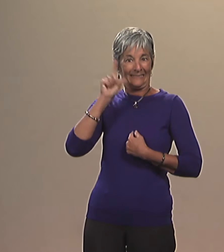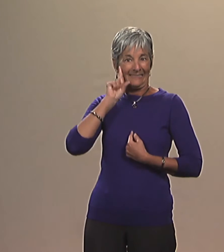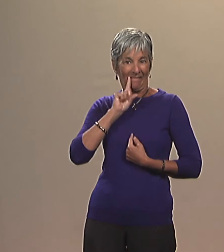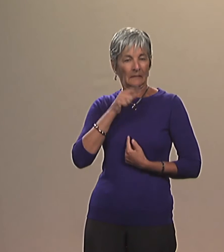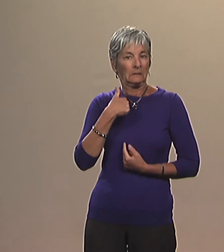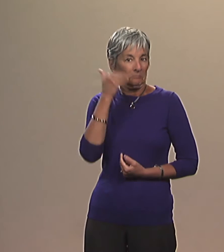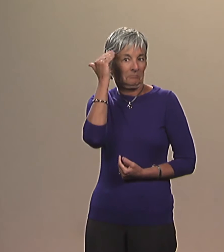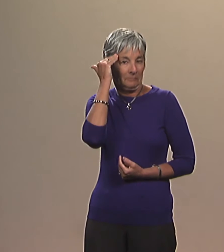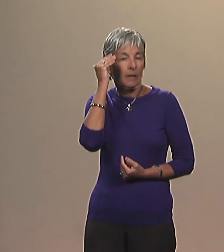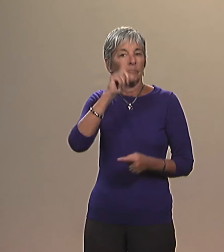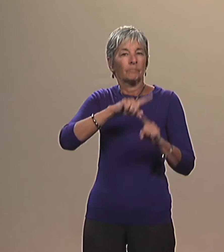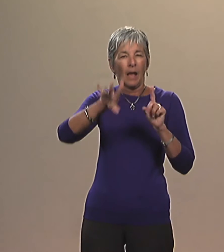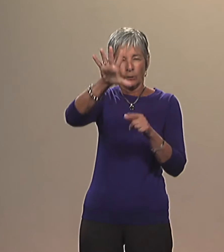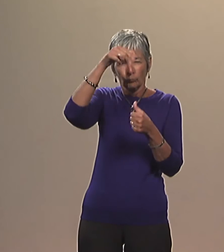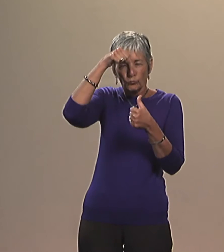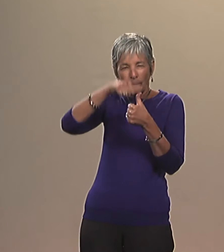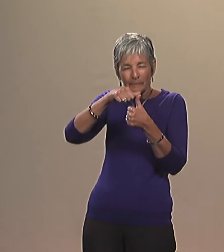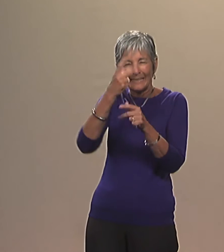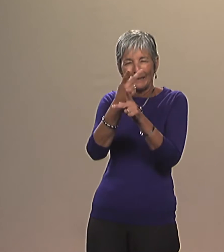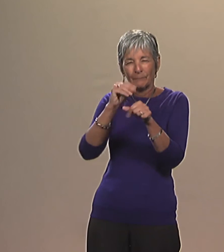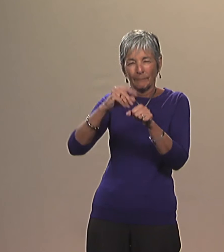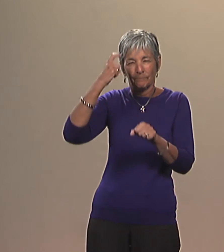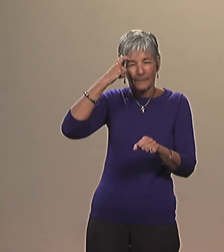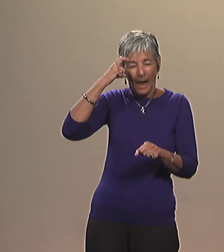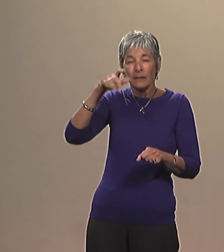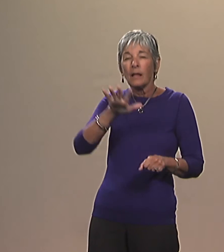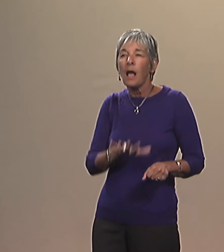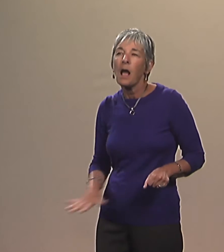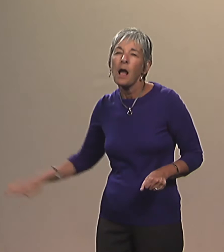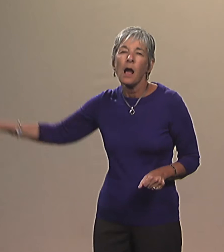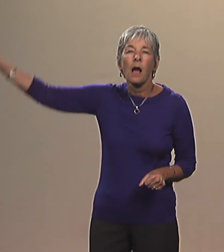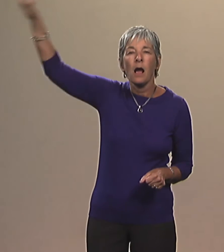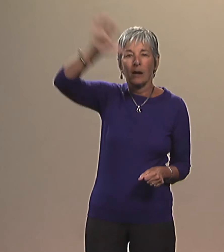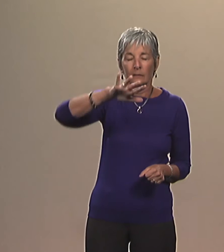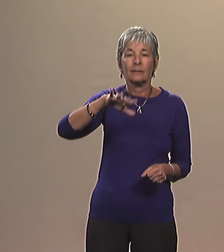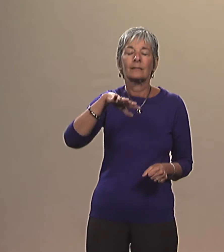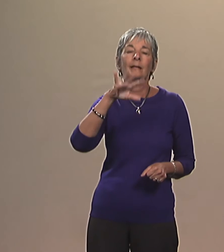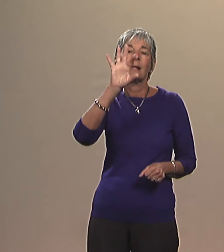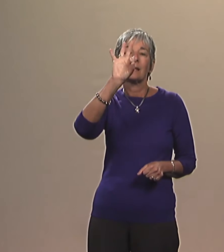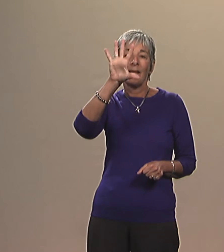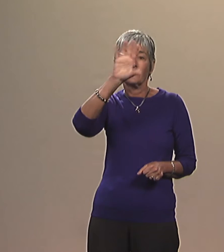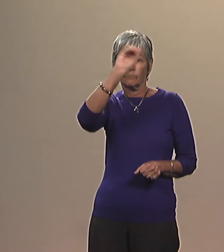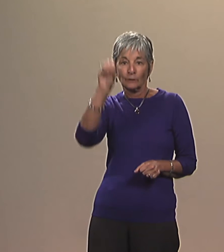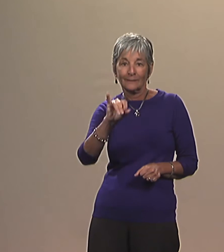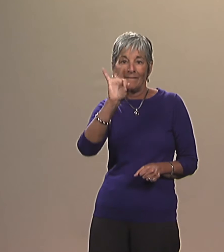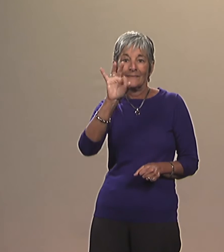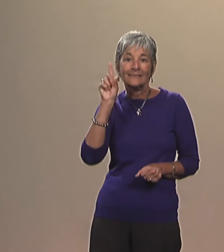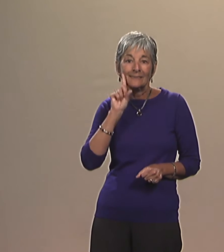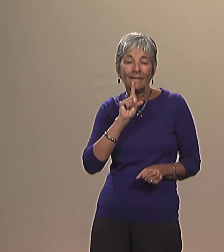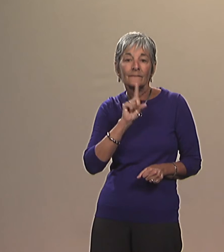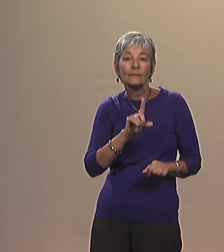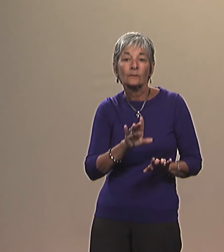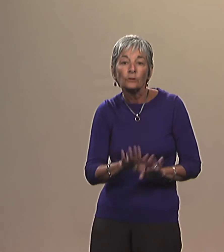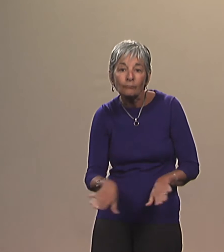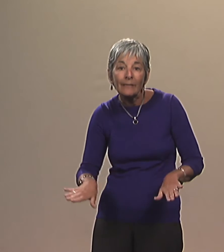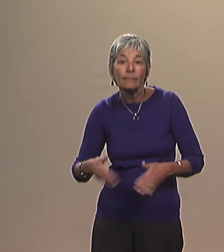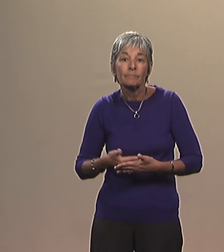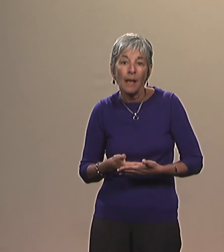was a bit taken aback at this realization. I also recognized that I was deaf, so I already had awareness. It is important to keep in